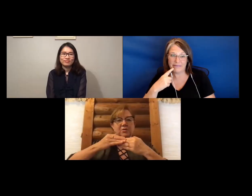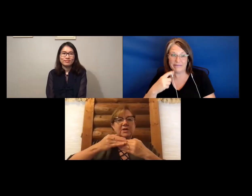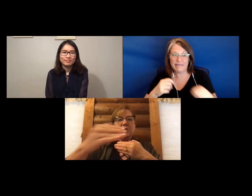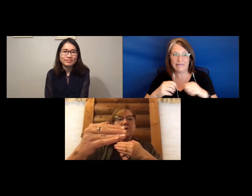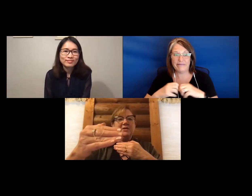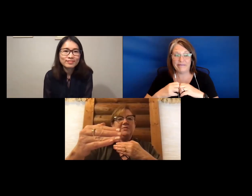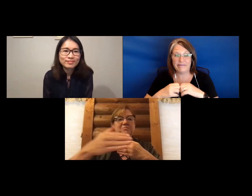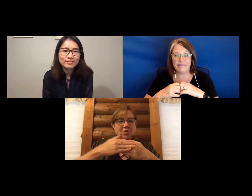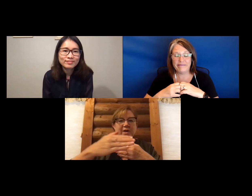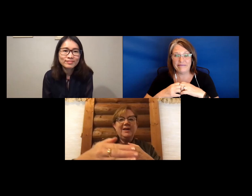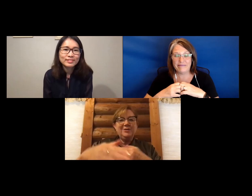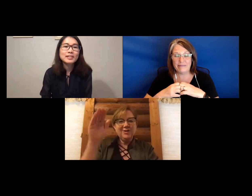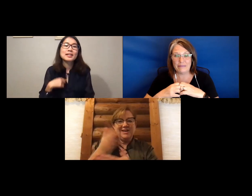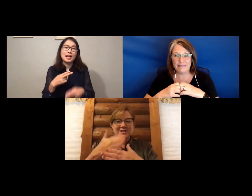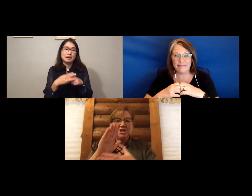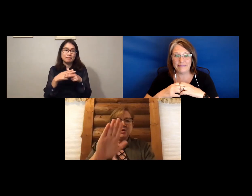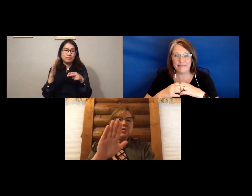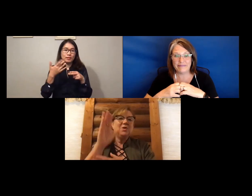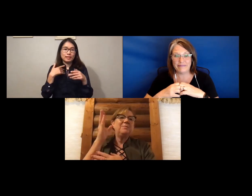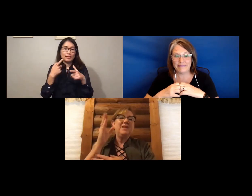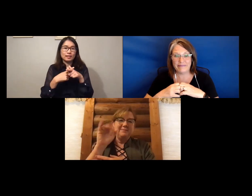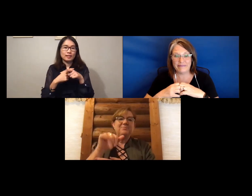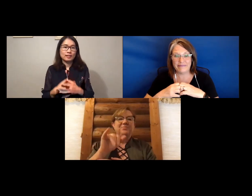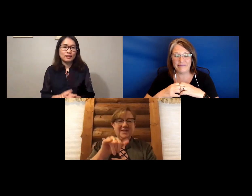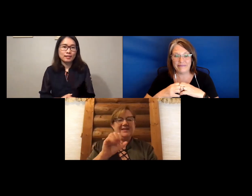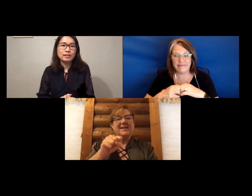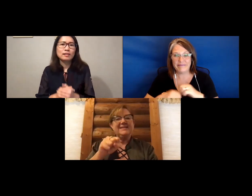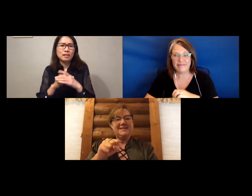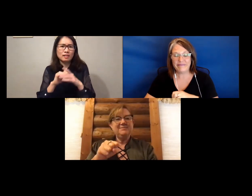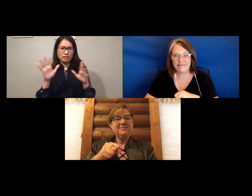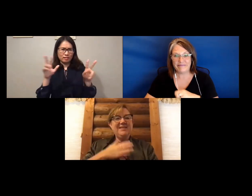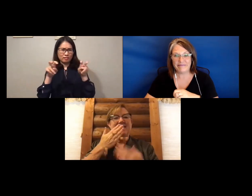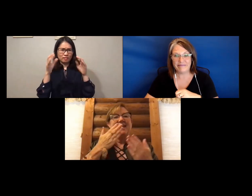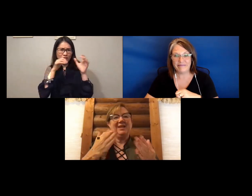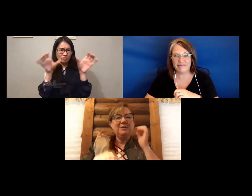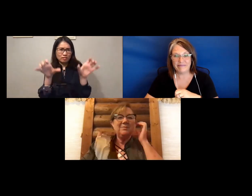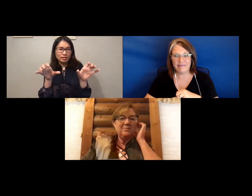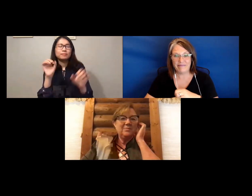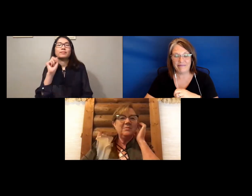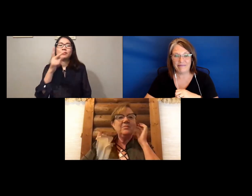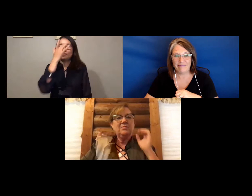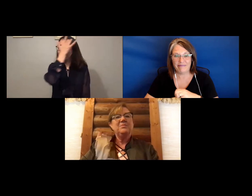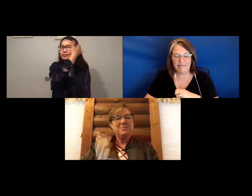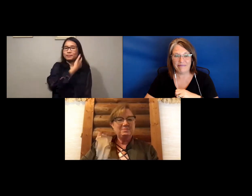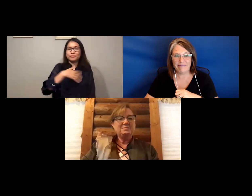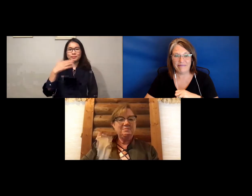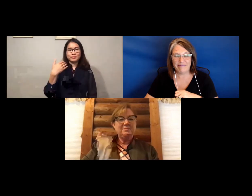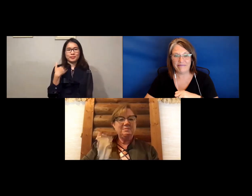Xiaorong, you can go now. Go ahead. You can share your, yep. Yes. Thank you.